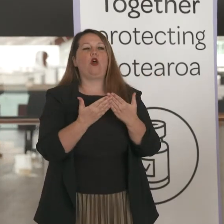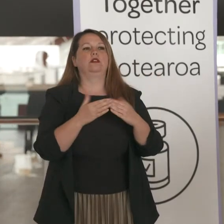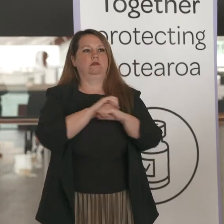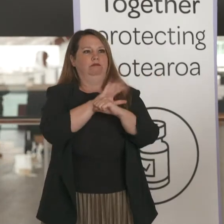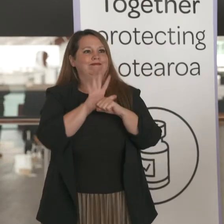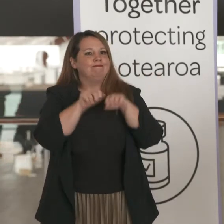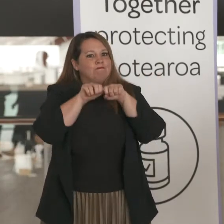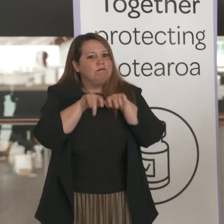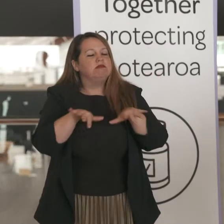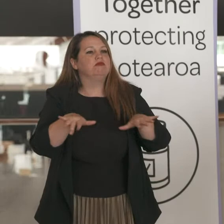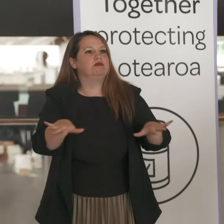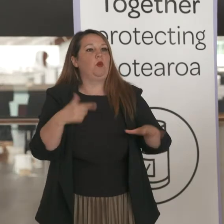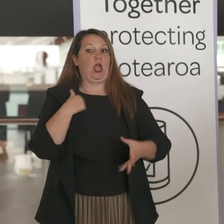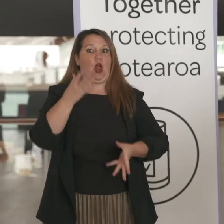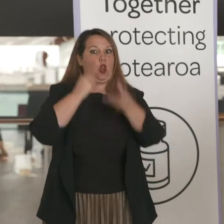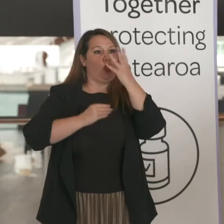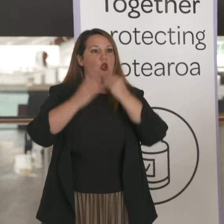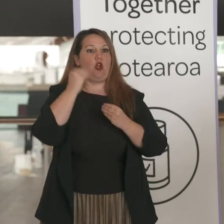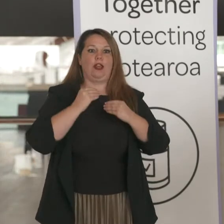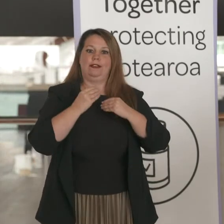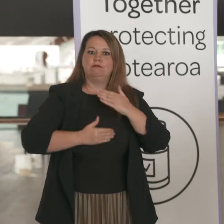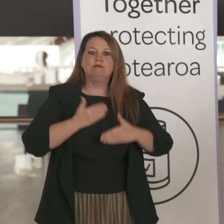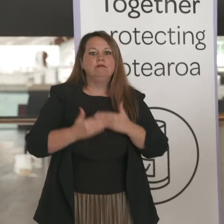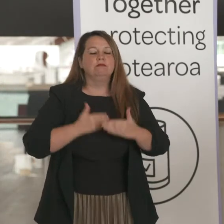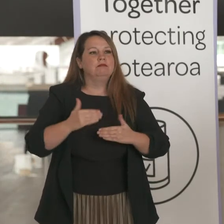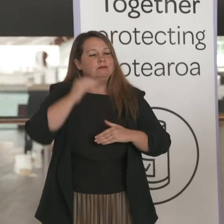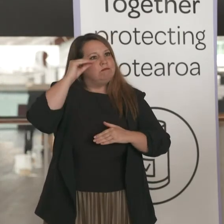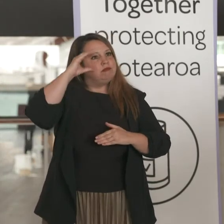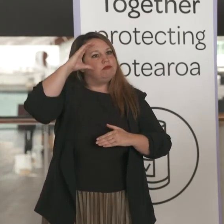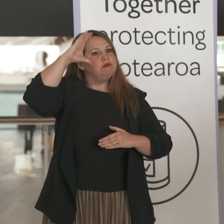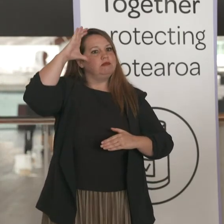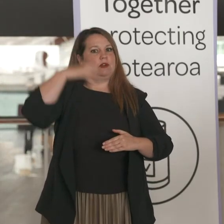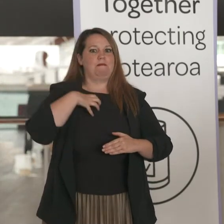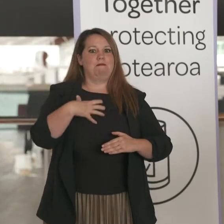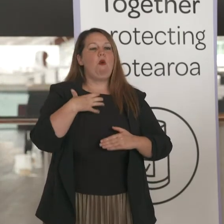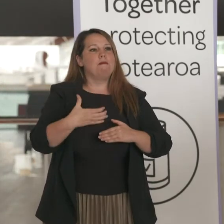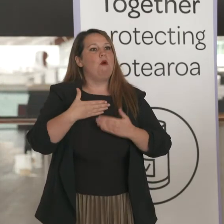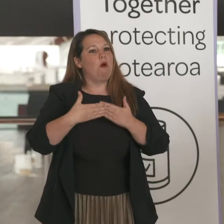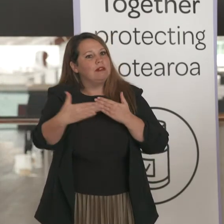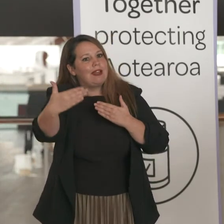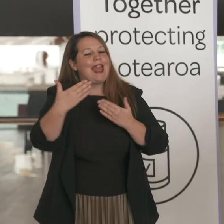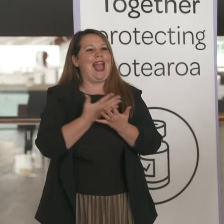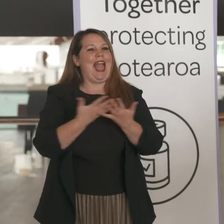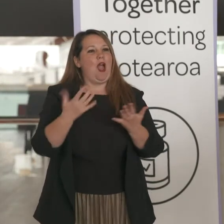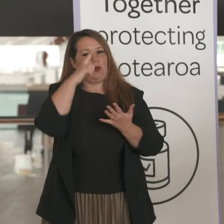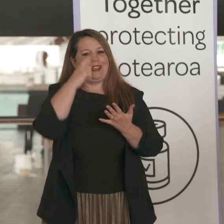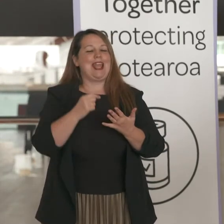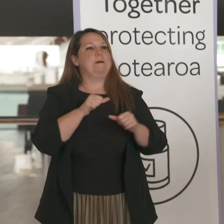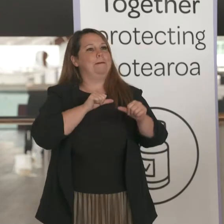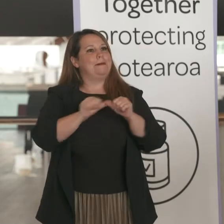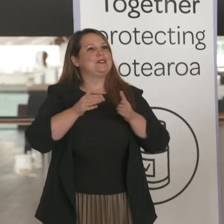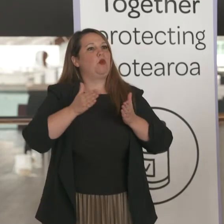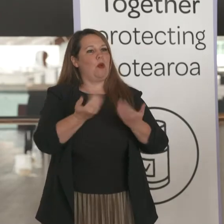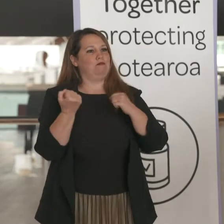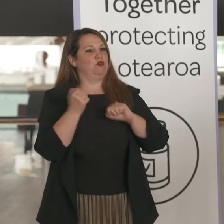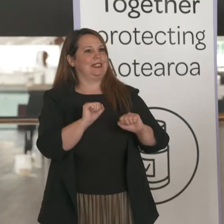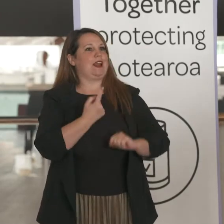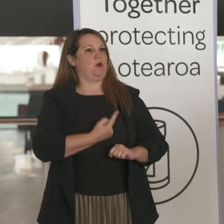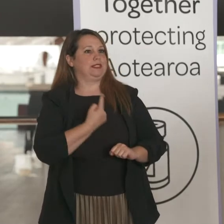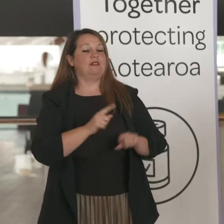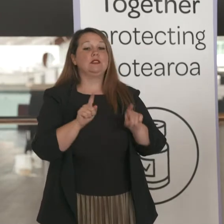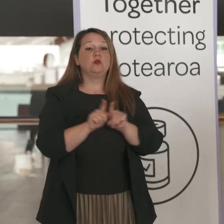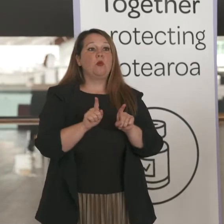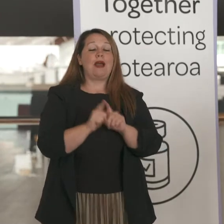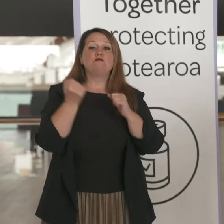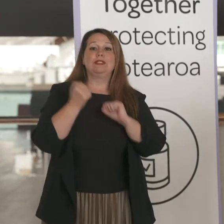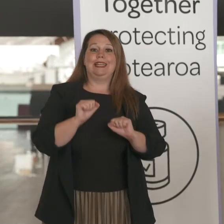all the time and about the best way that we can protect ourselves against this virus, and also to keep those around us safe as